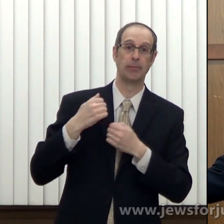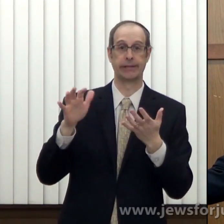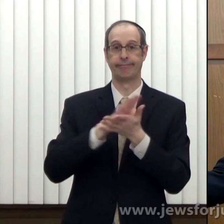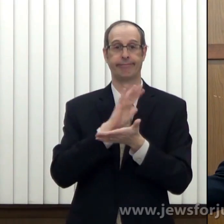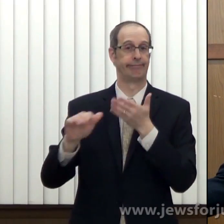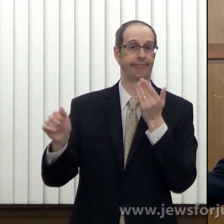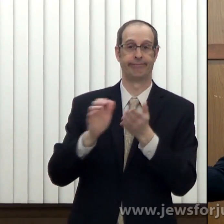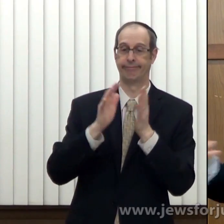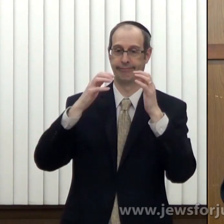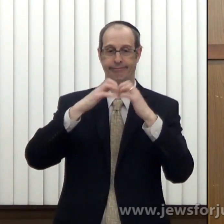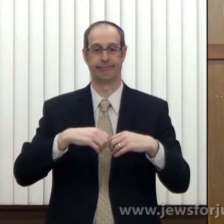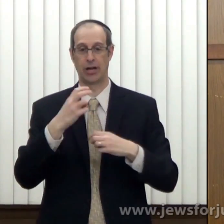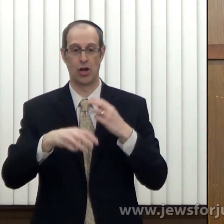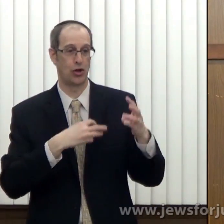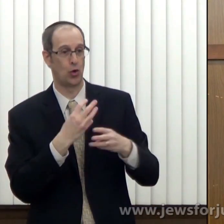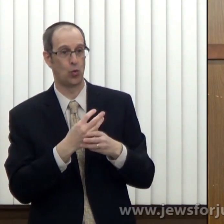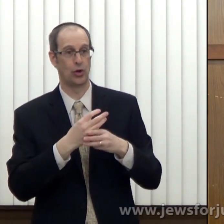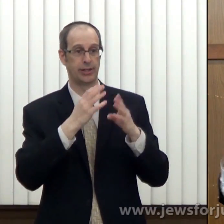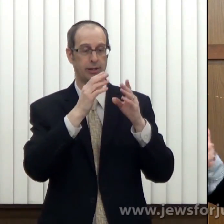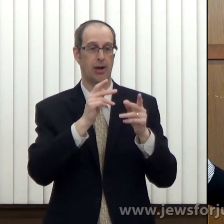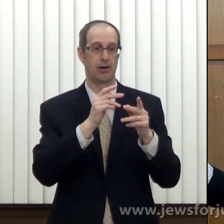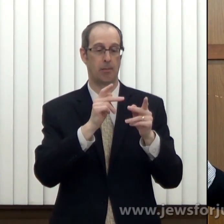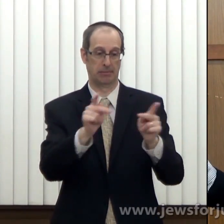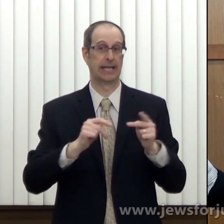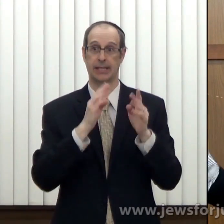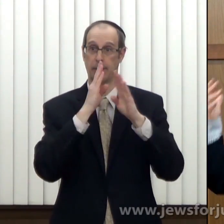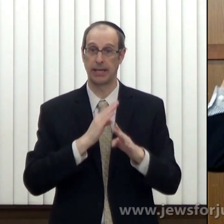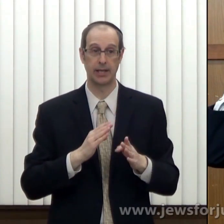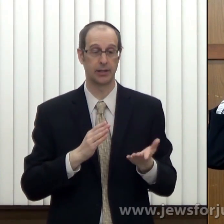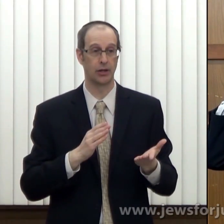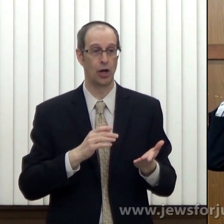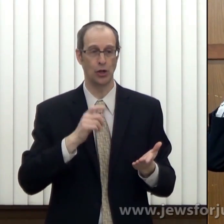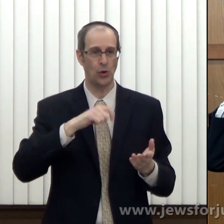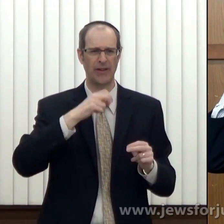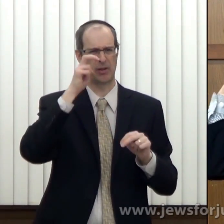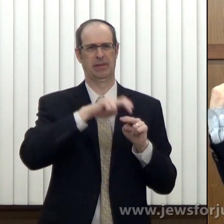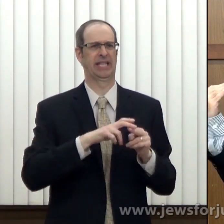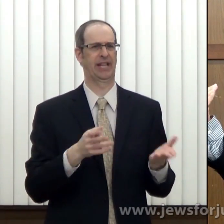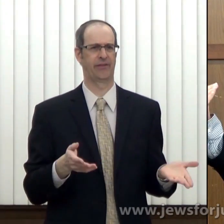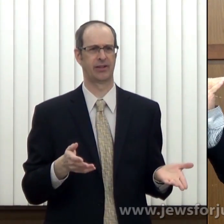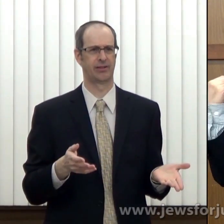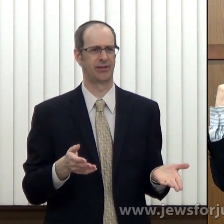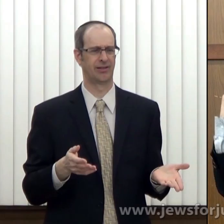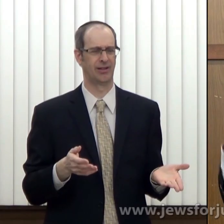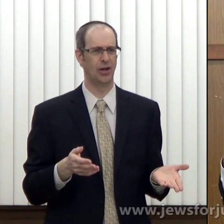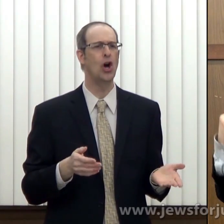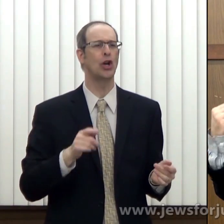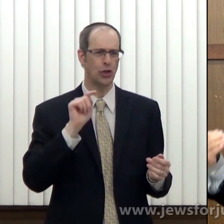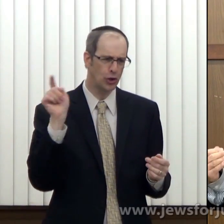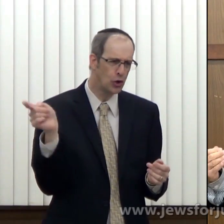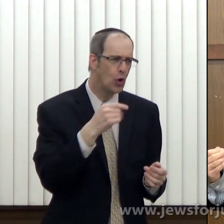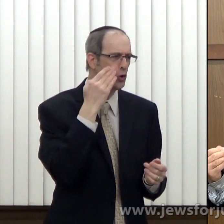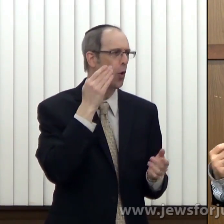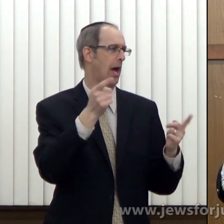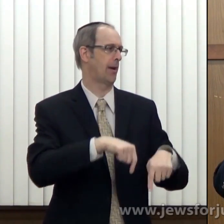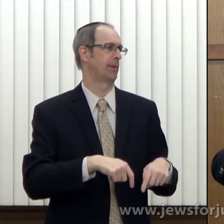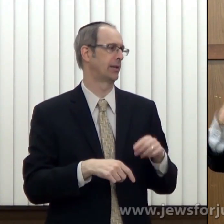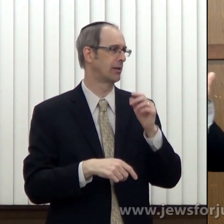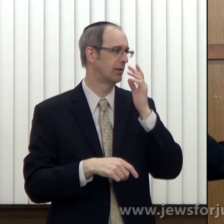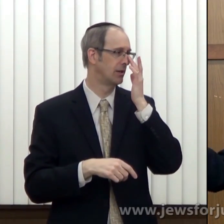destroyed and the world is now a place of peace? This is not something you have to believe in. This is something that you will know when it